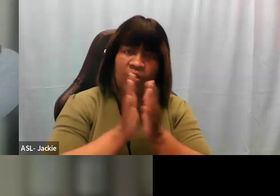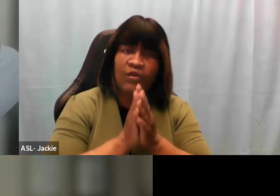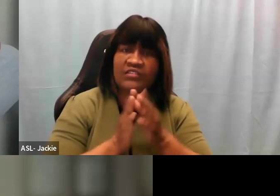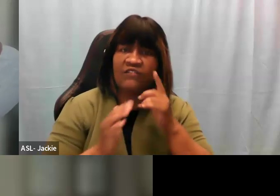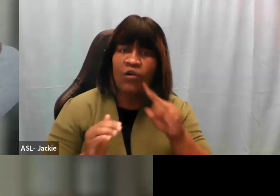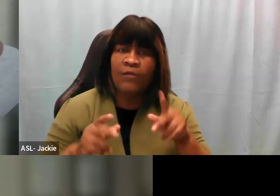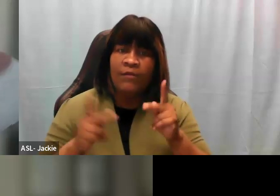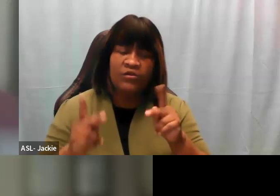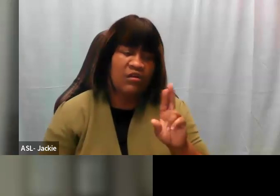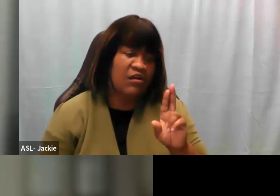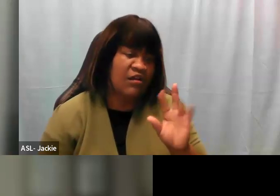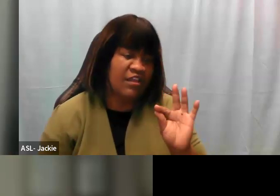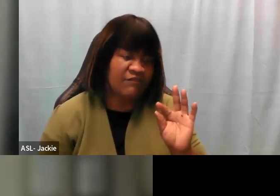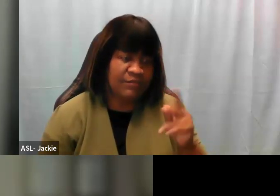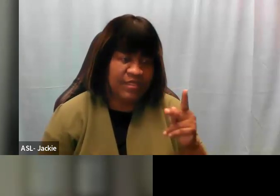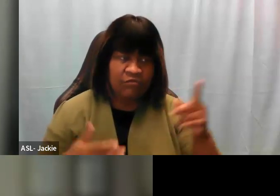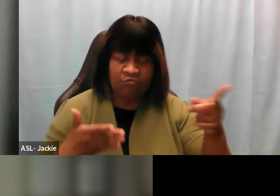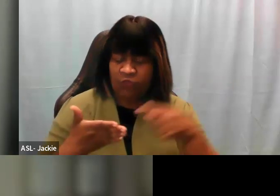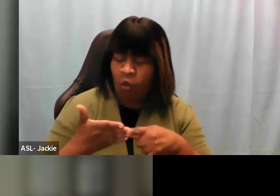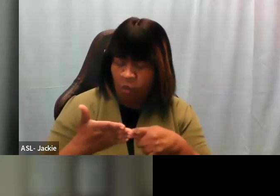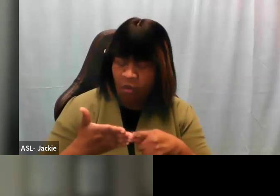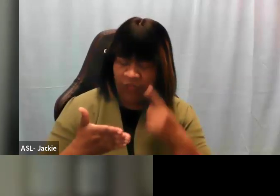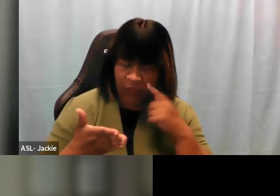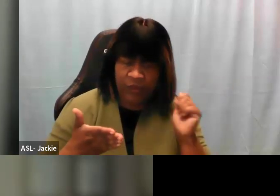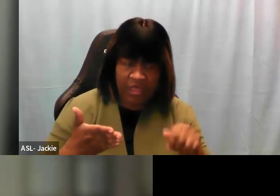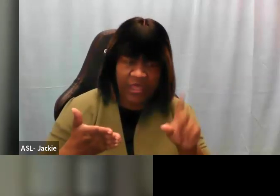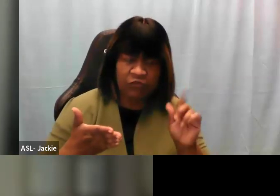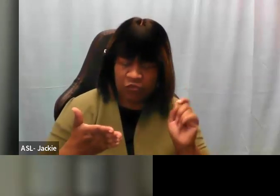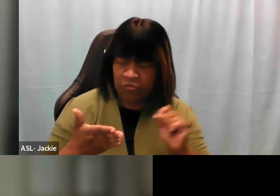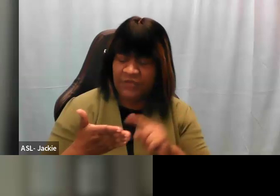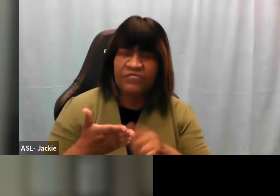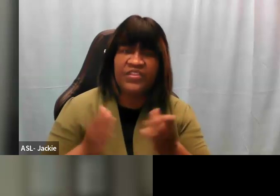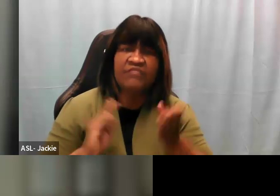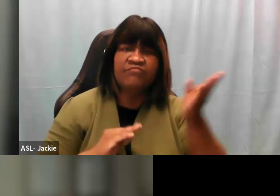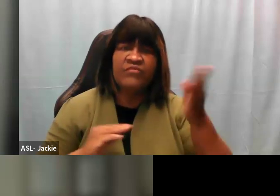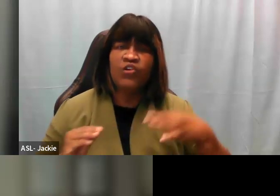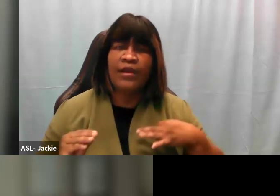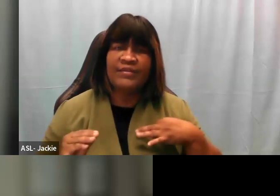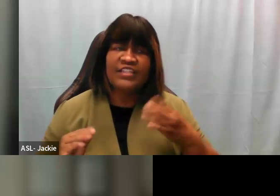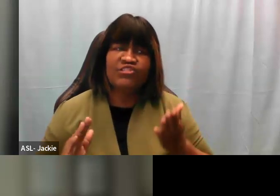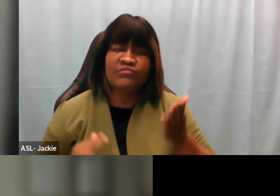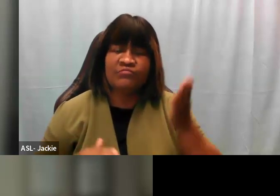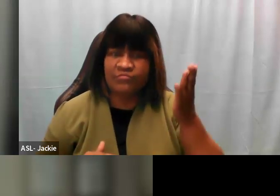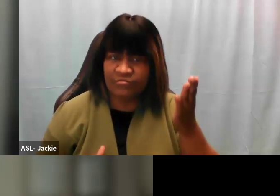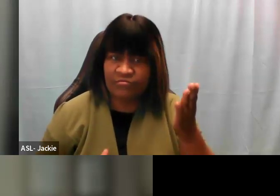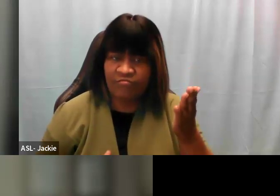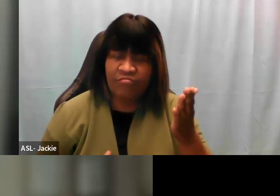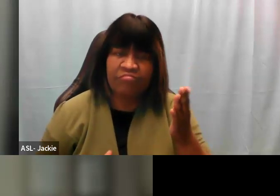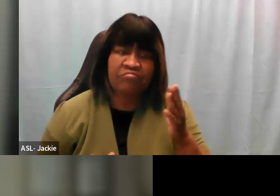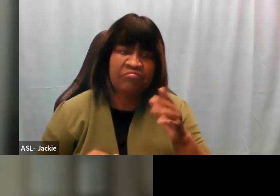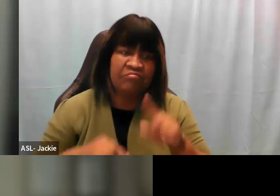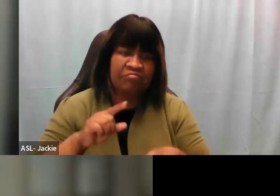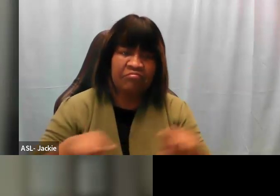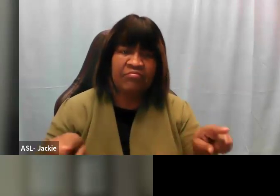and say, yes, I think we could do this. And then you would put in your application. The applications range. They're all usually